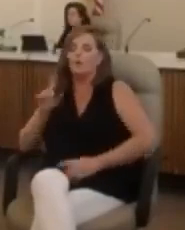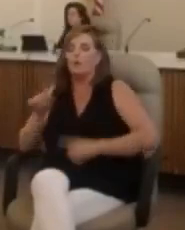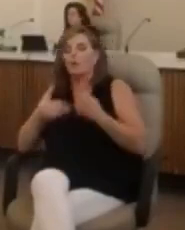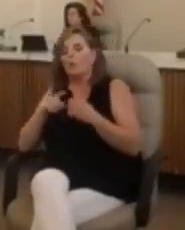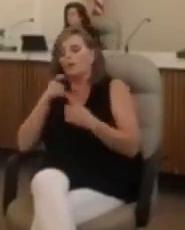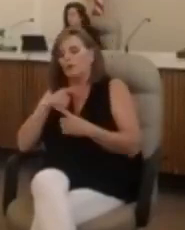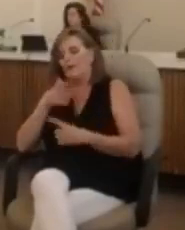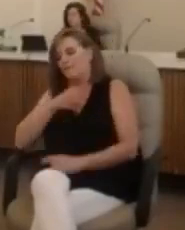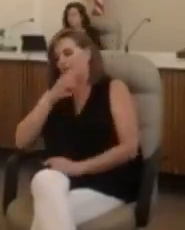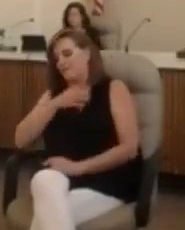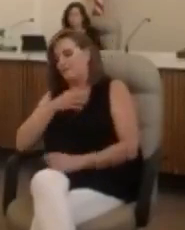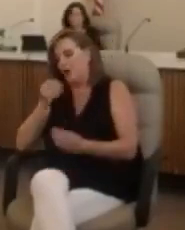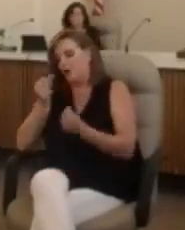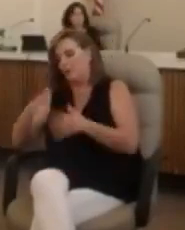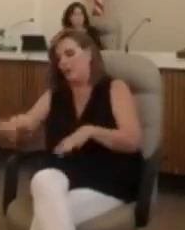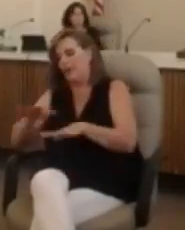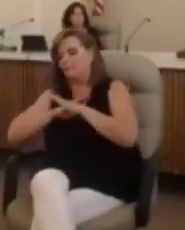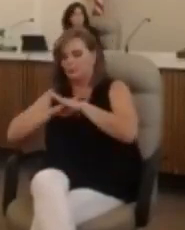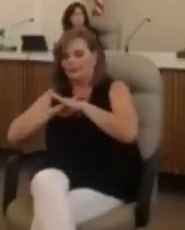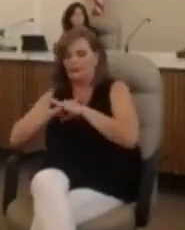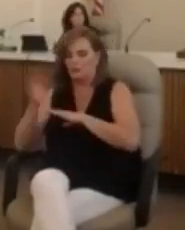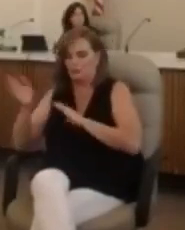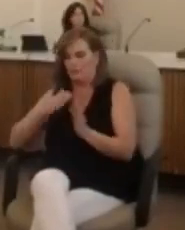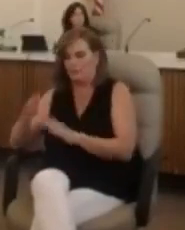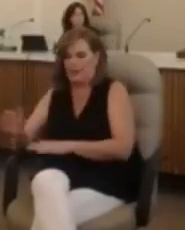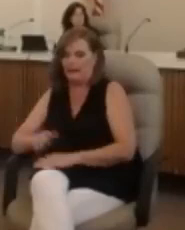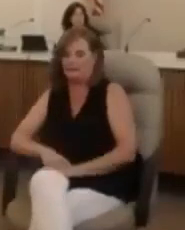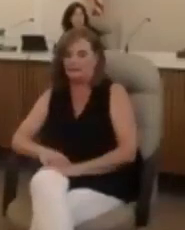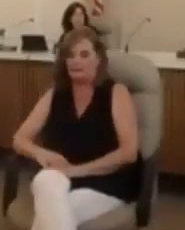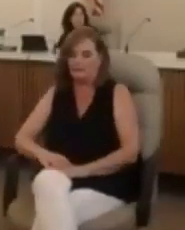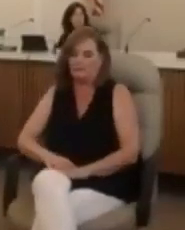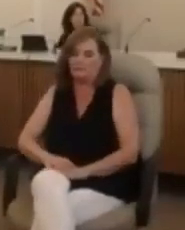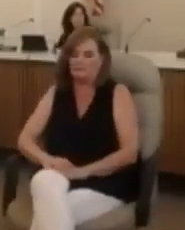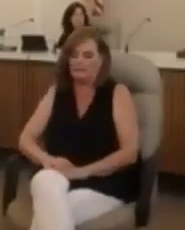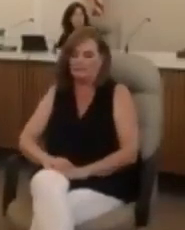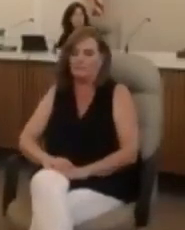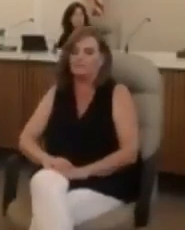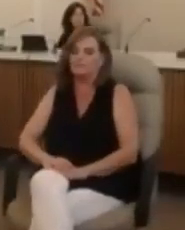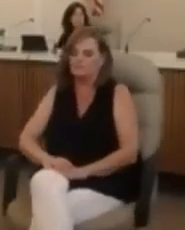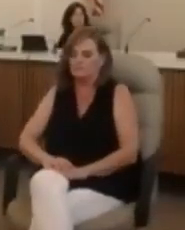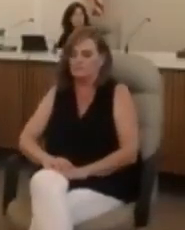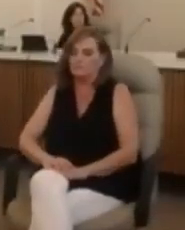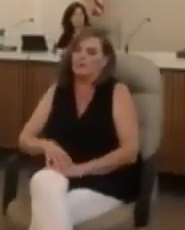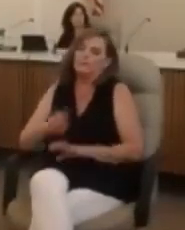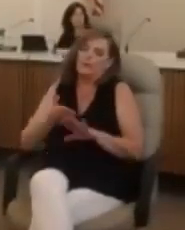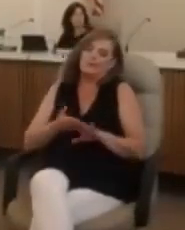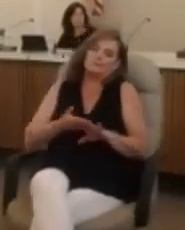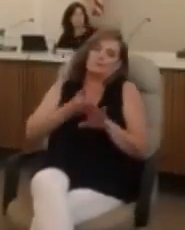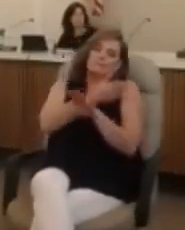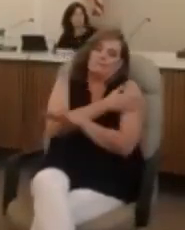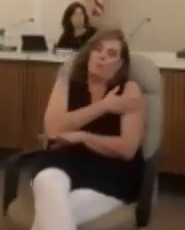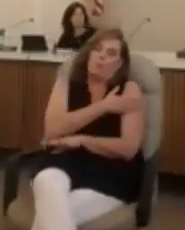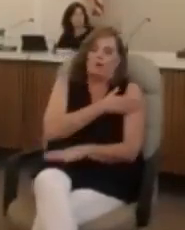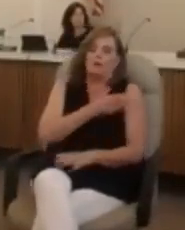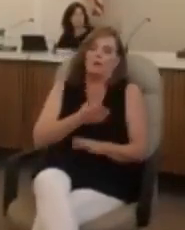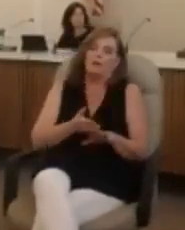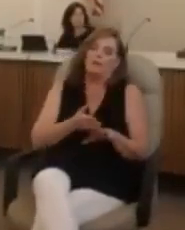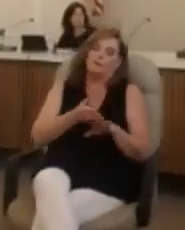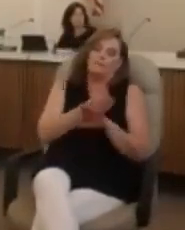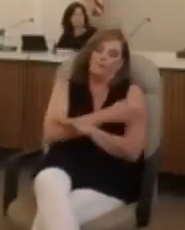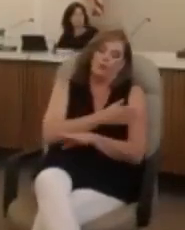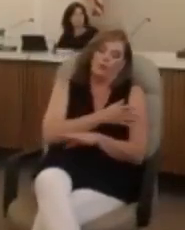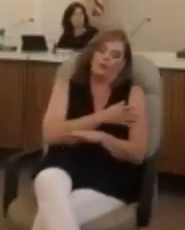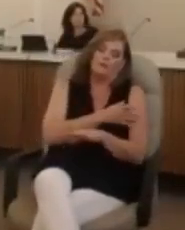farmland protection plan that spanned the previous administration and this administration. It was approved in my first